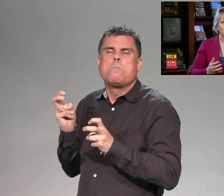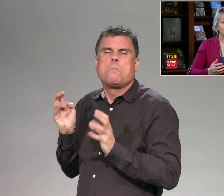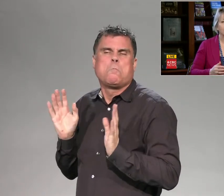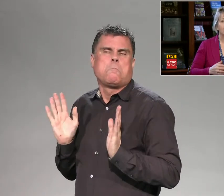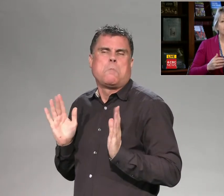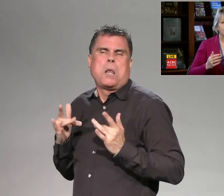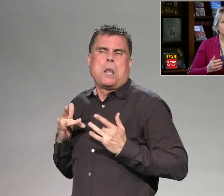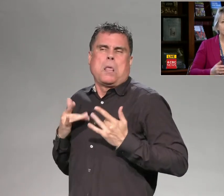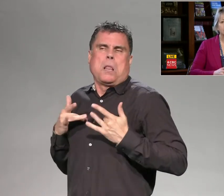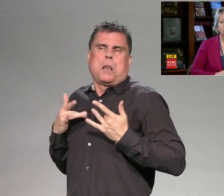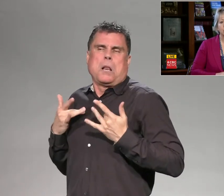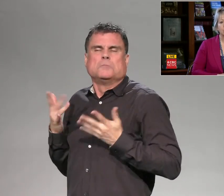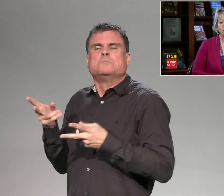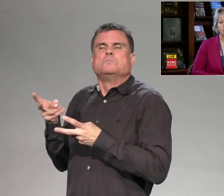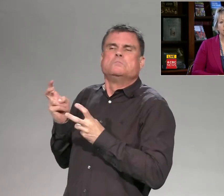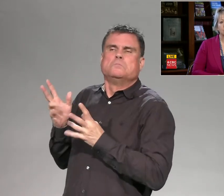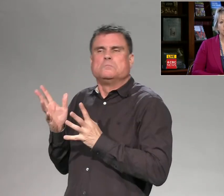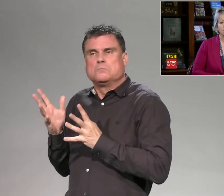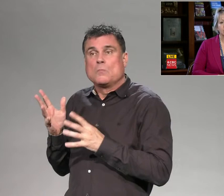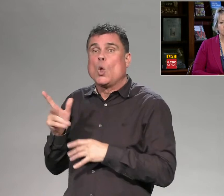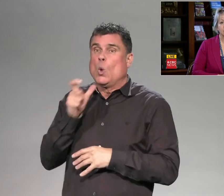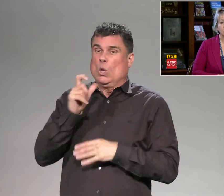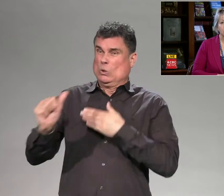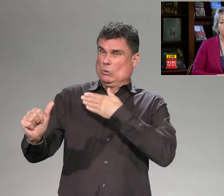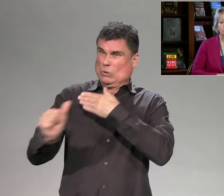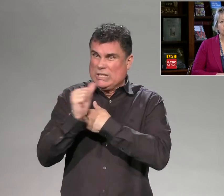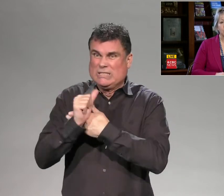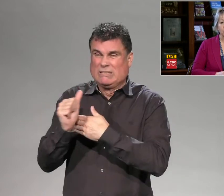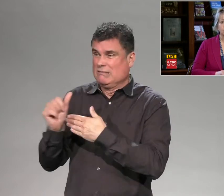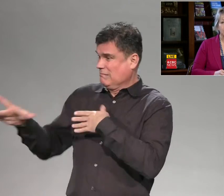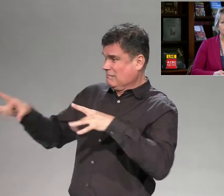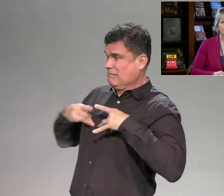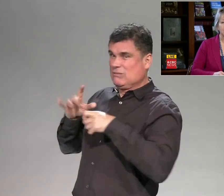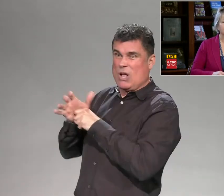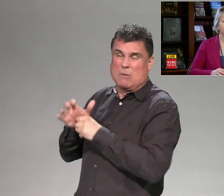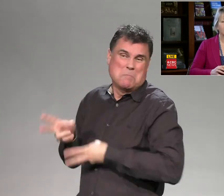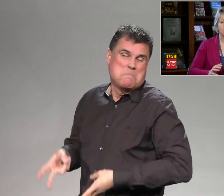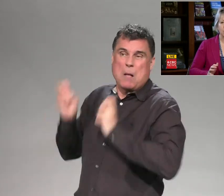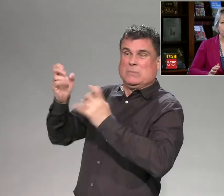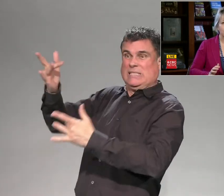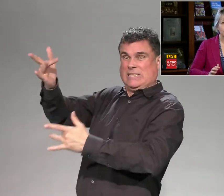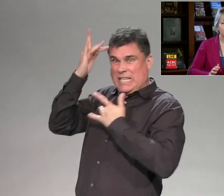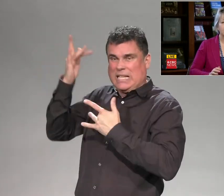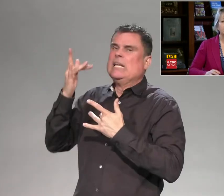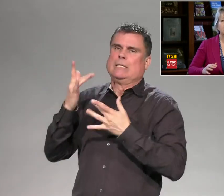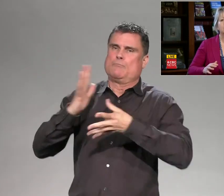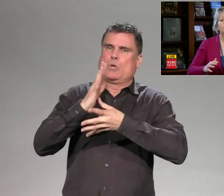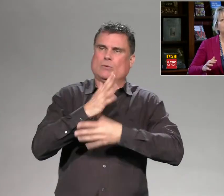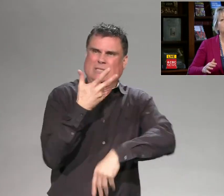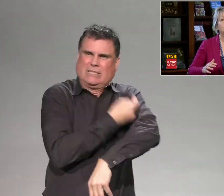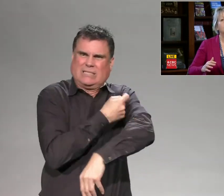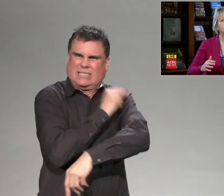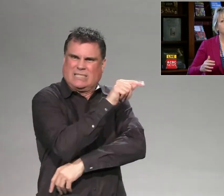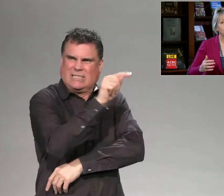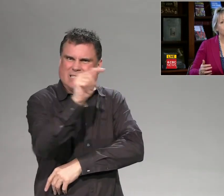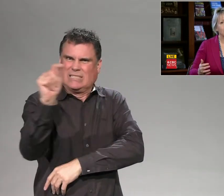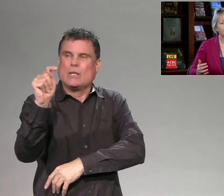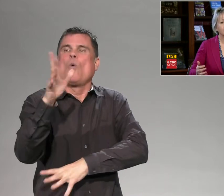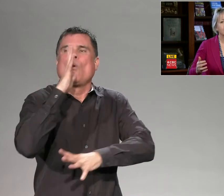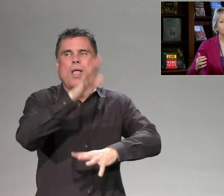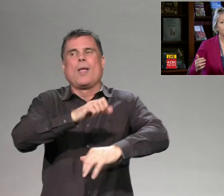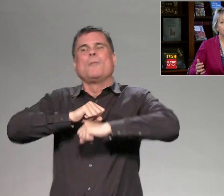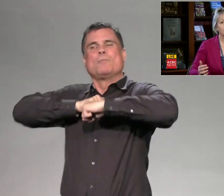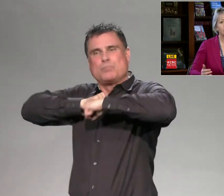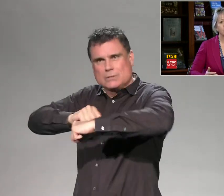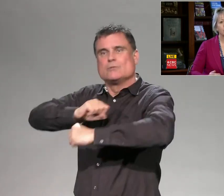us as well. And yes, I do think by the time we get to the summer, we're going to be able to have a lot more normalcy and hopefully even before